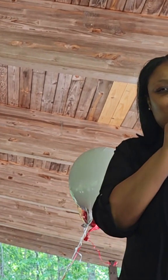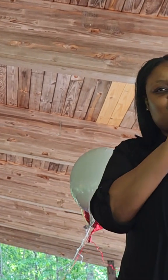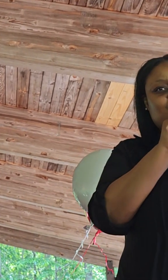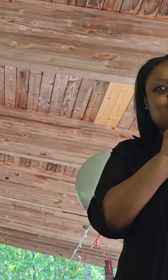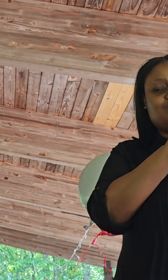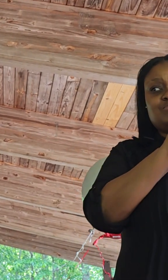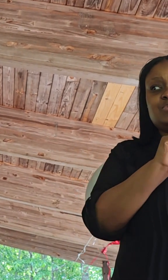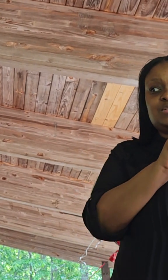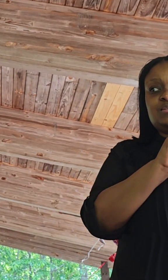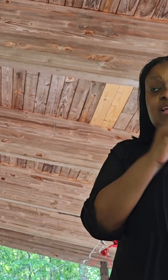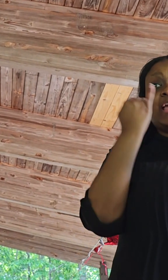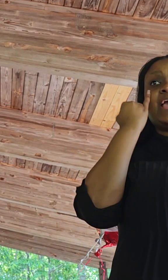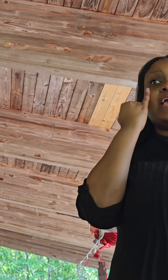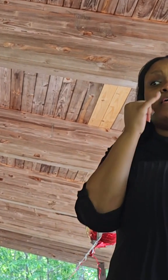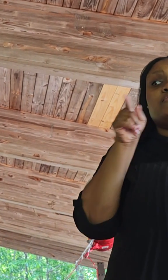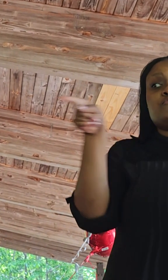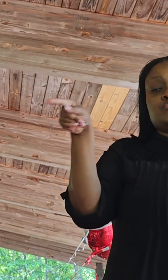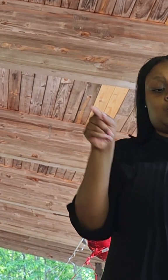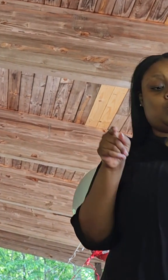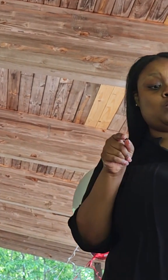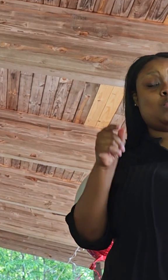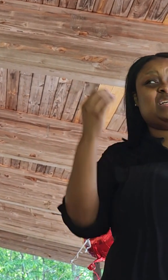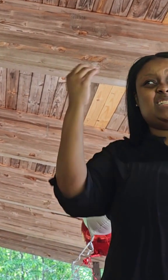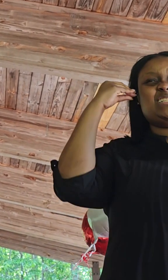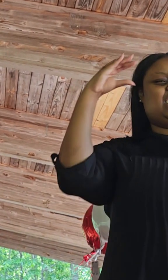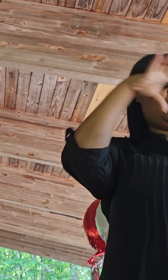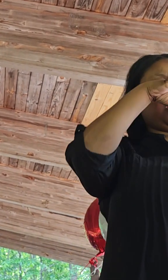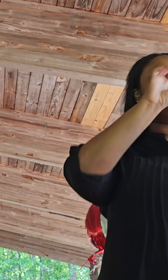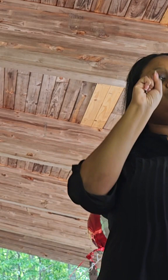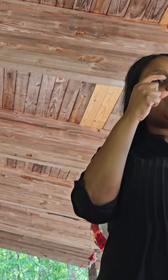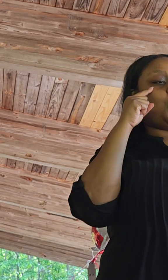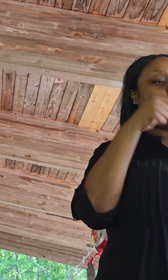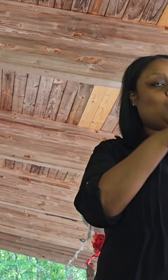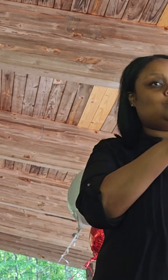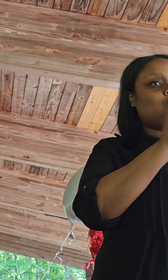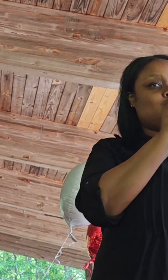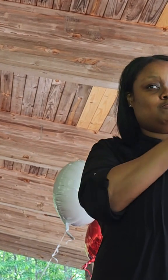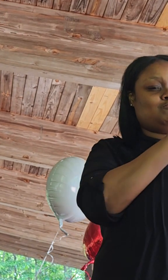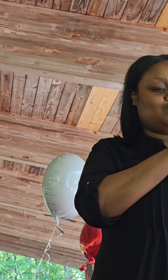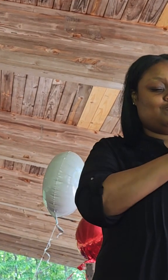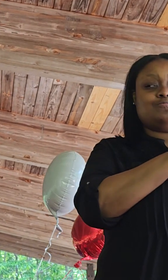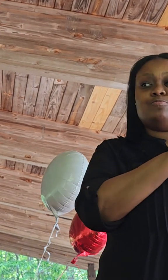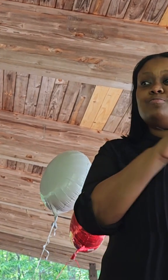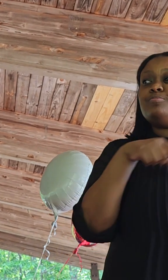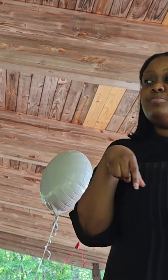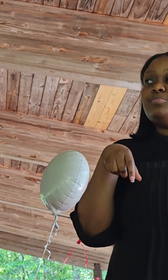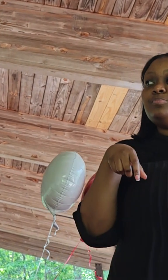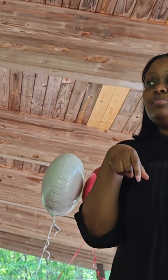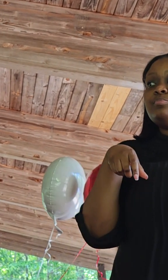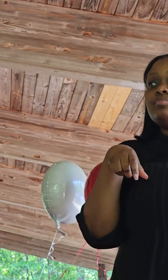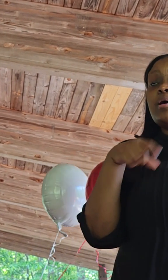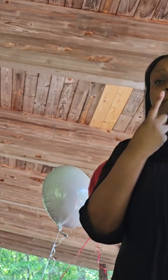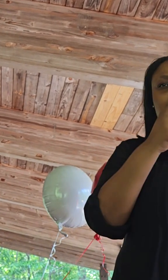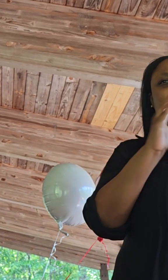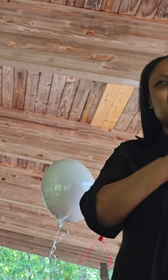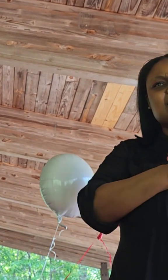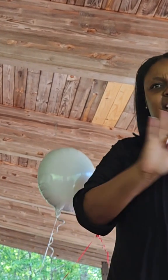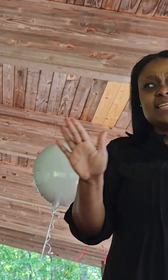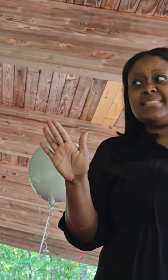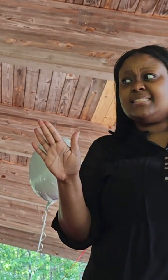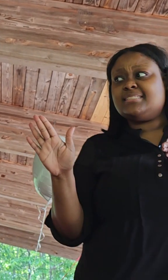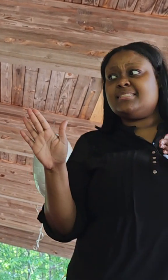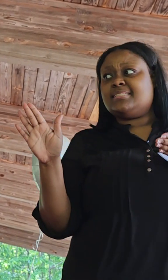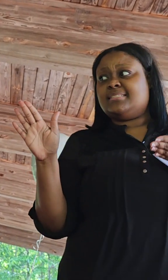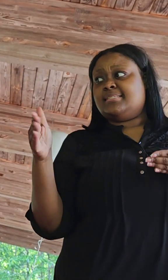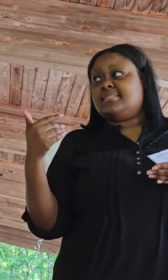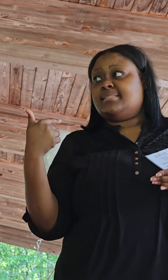in the sunlight, you'll see it a lot clearer. Under the shadows, it's a little harder. But it's neat because like I haven't seen it. I don't know if any